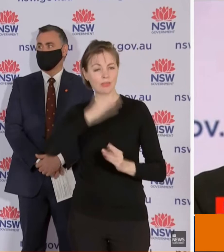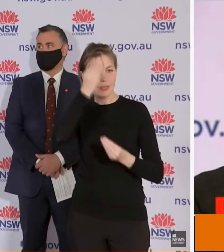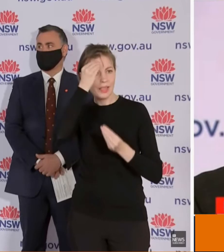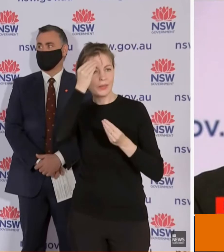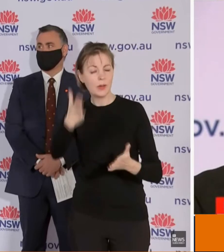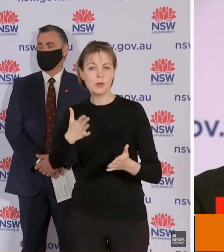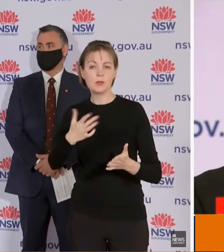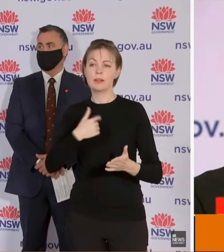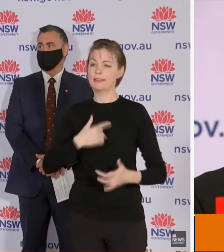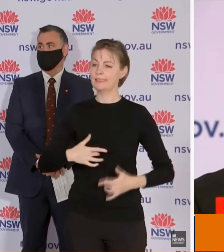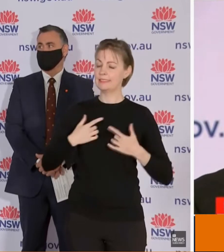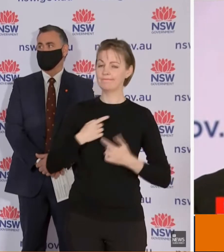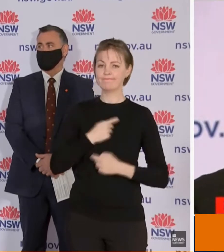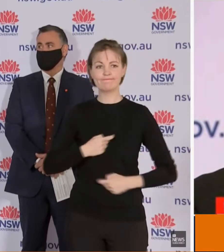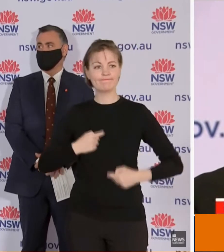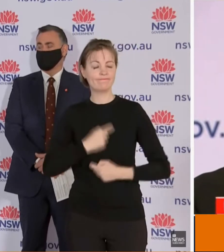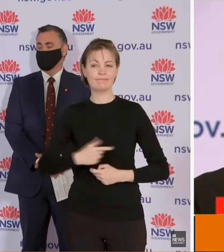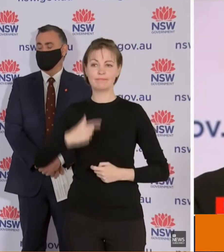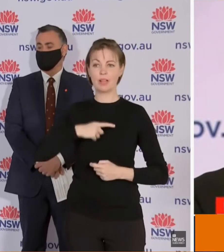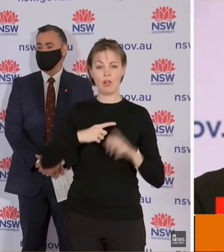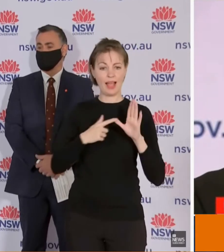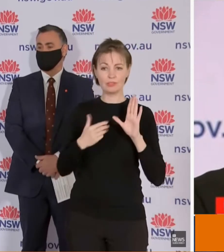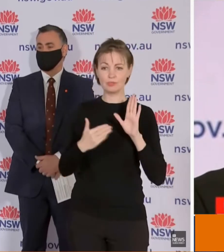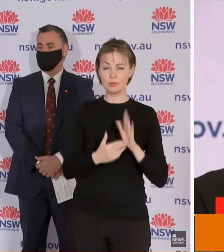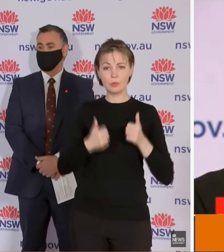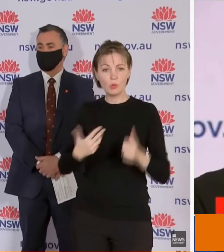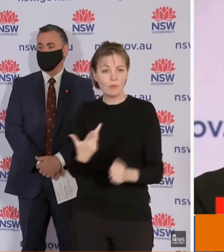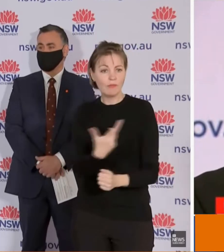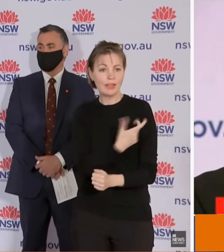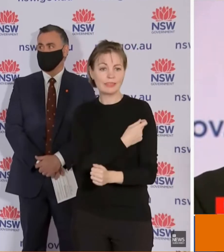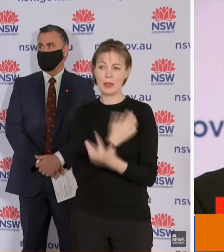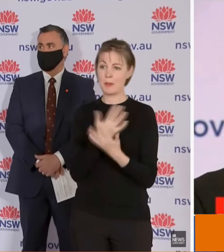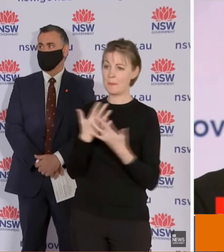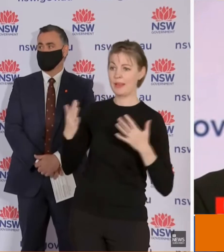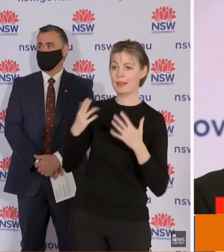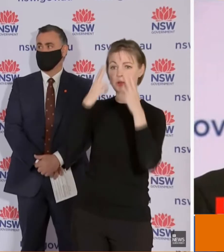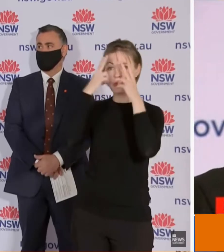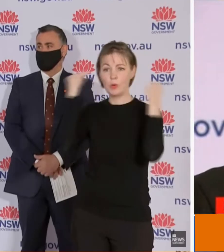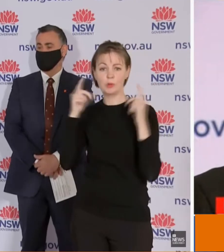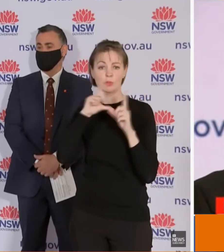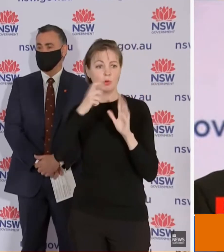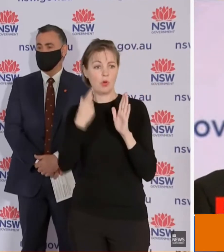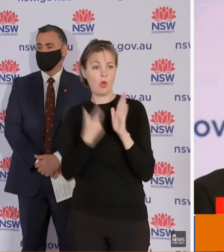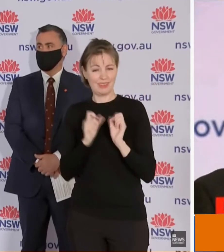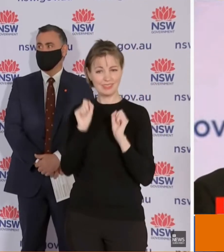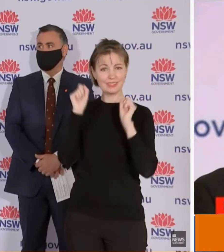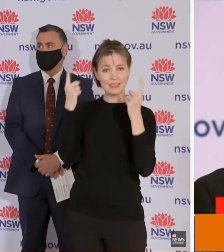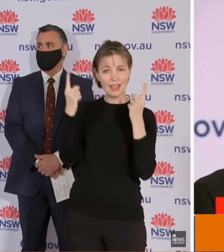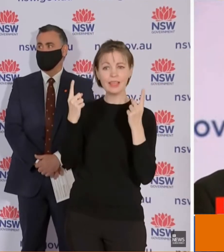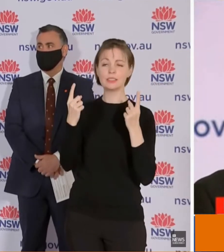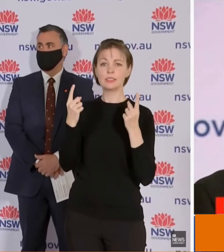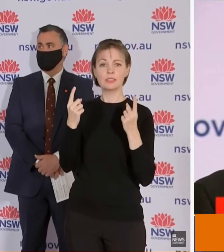I'm extremely frustrated about that, and I think that frustration is shared by many of the health staff, the frontline health staff. But at the end of the